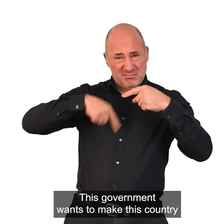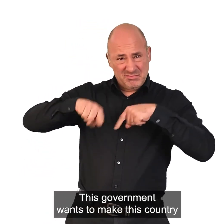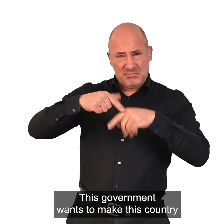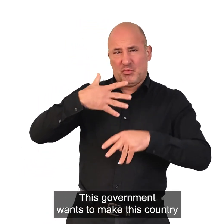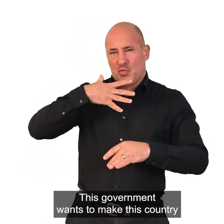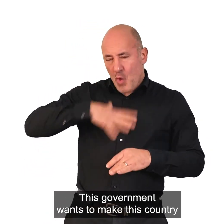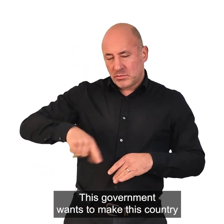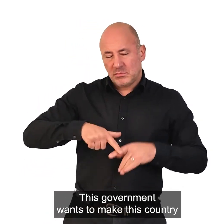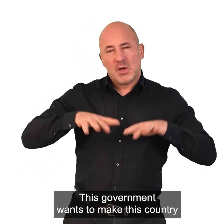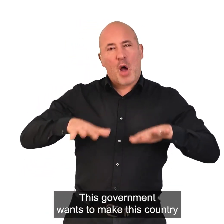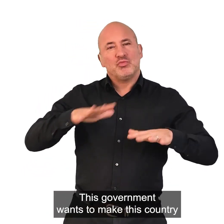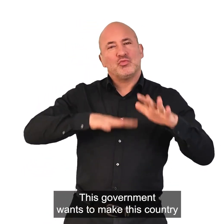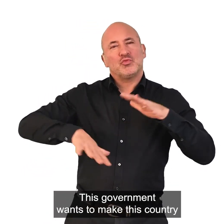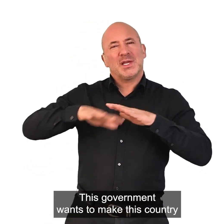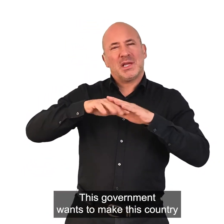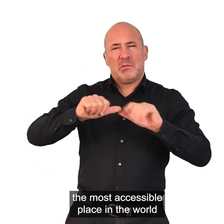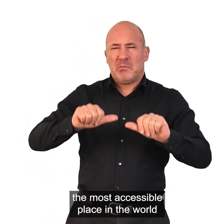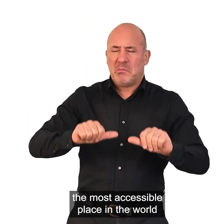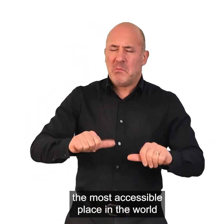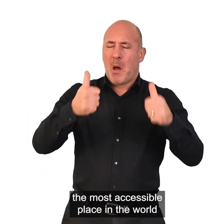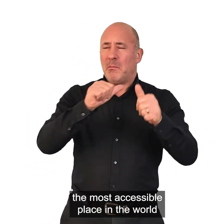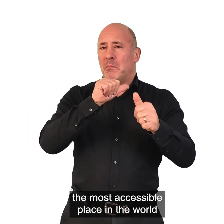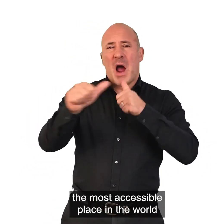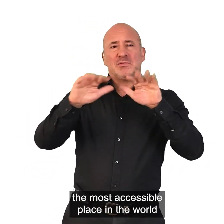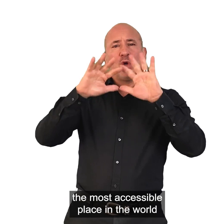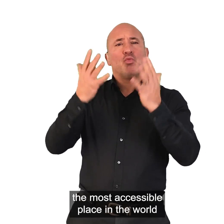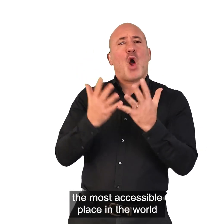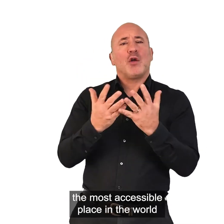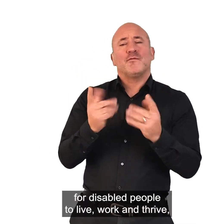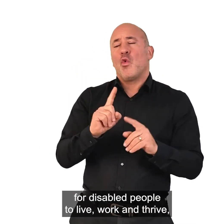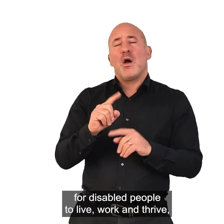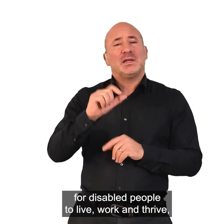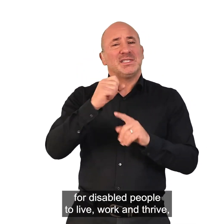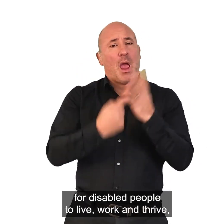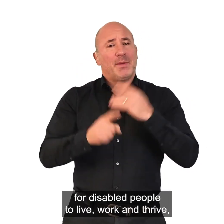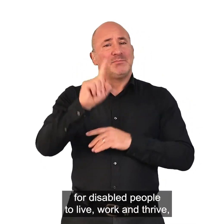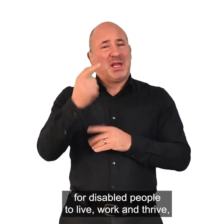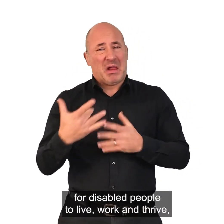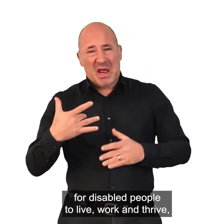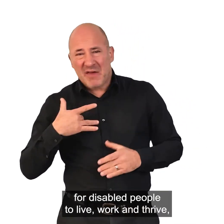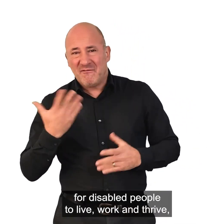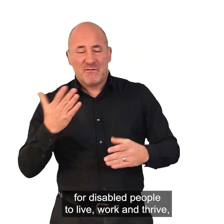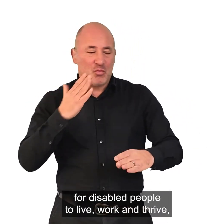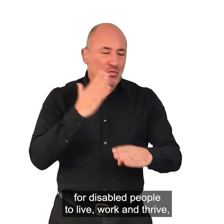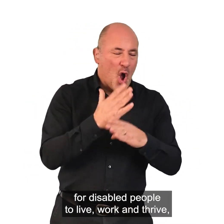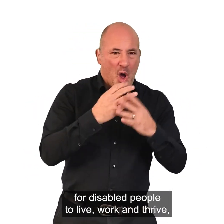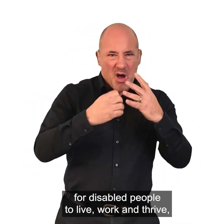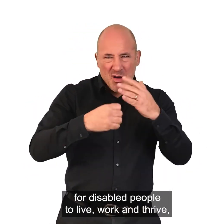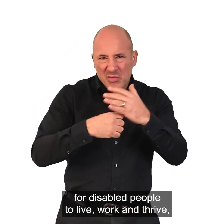This government wants to make this country the most accessible place in the world for disabled people to live, work and